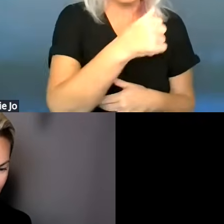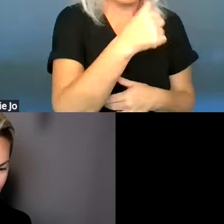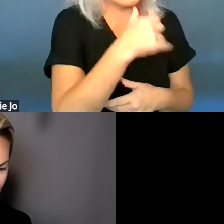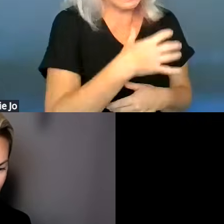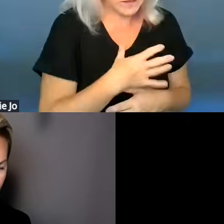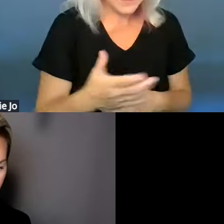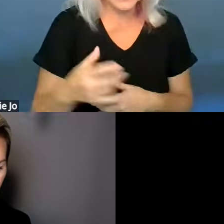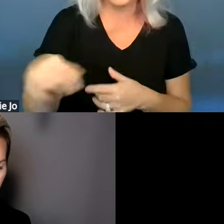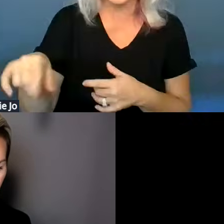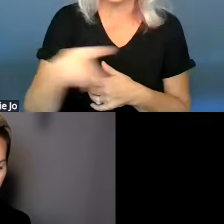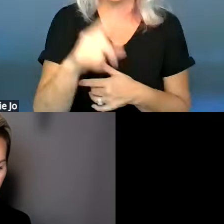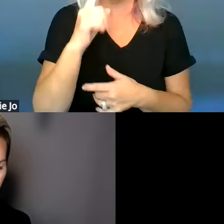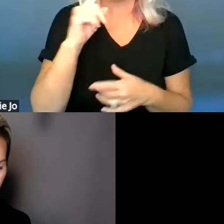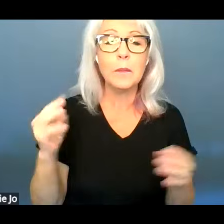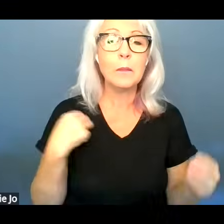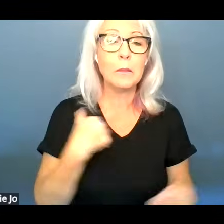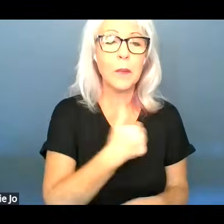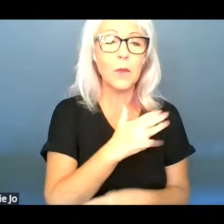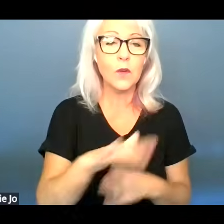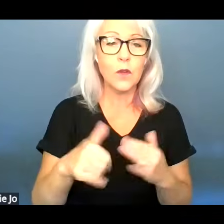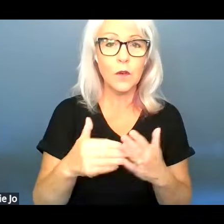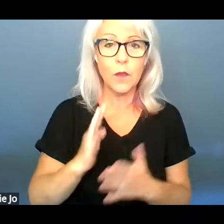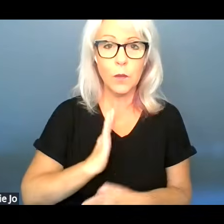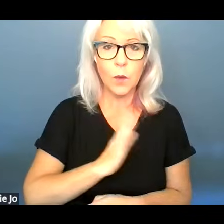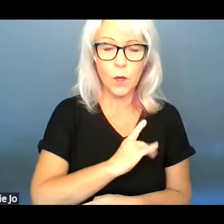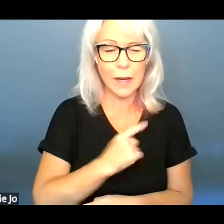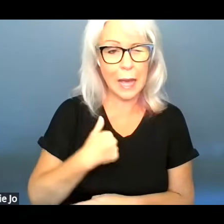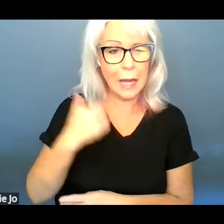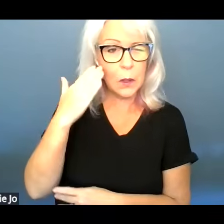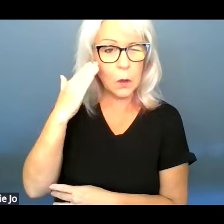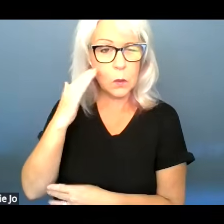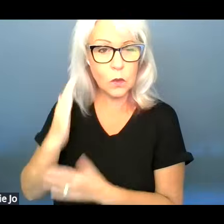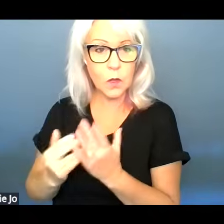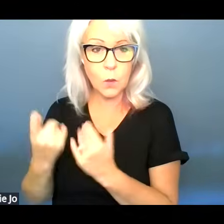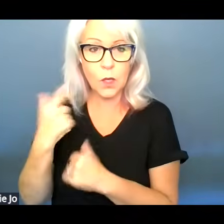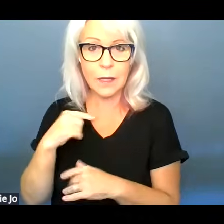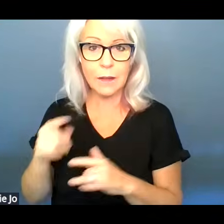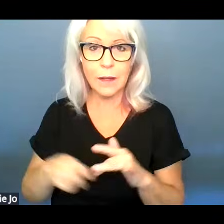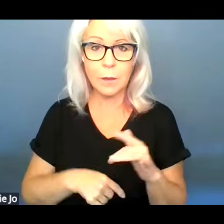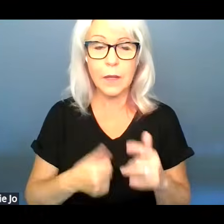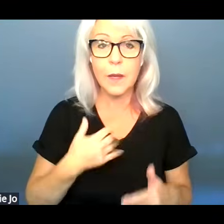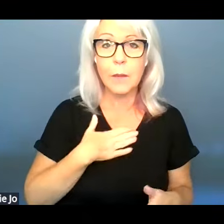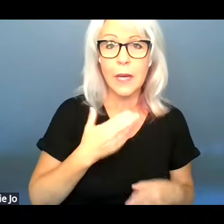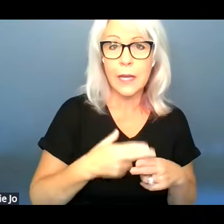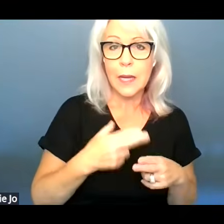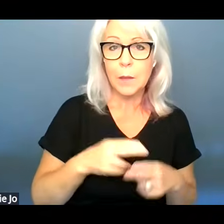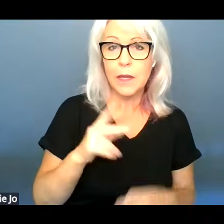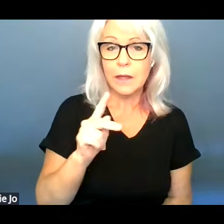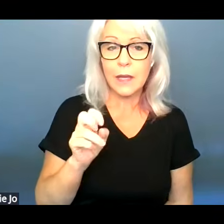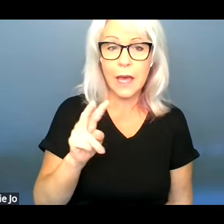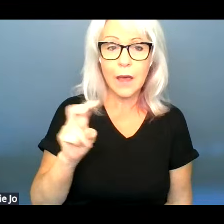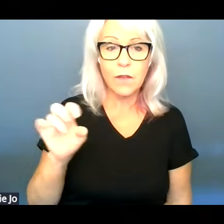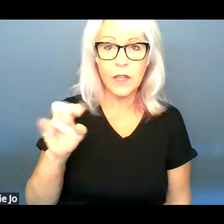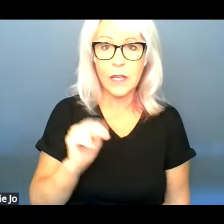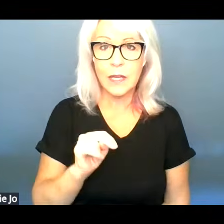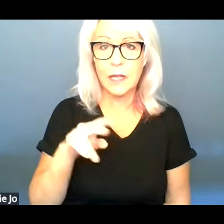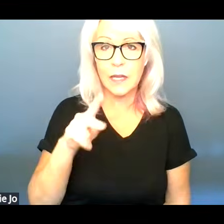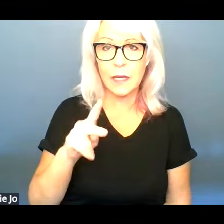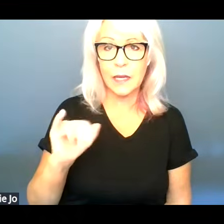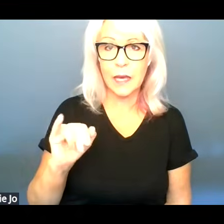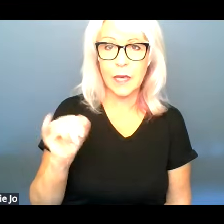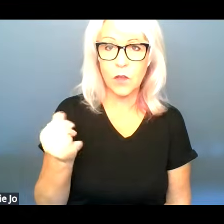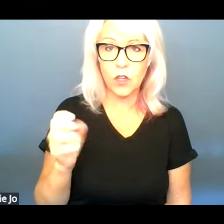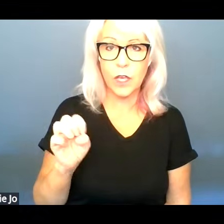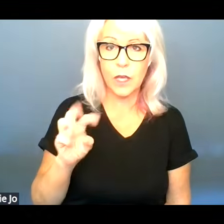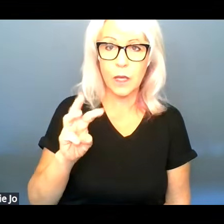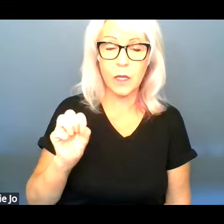and member of the board. I know we have one absent right now. Kevin Kievsky, Kijewski. I'm an attorney representing